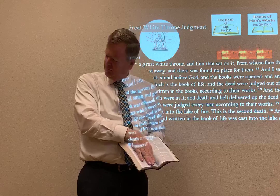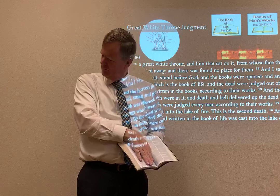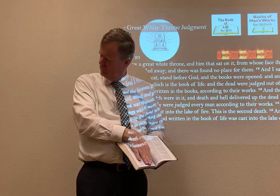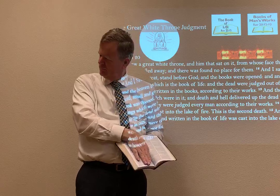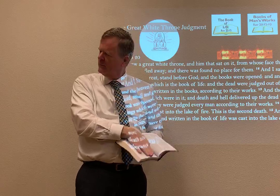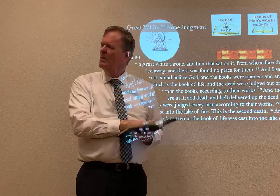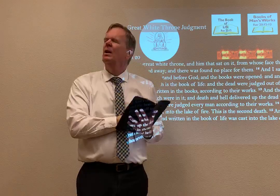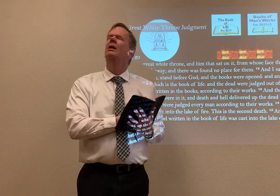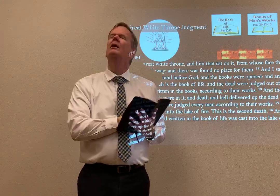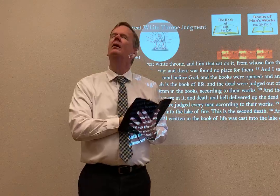up.